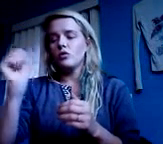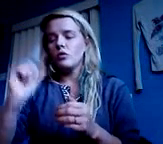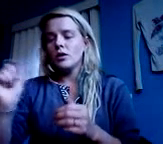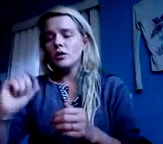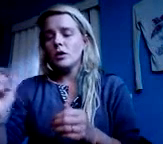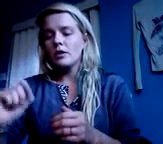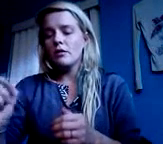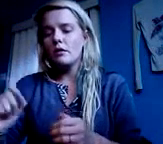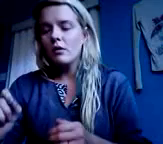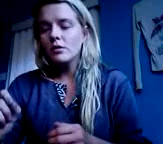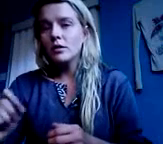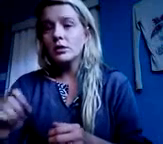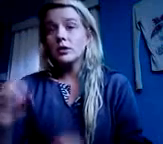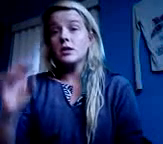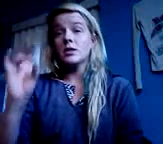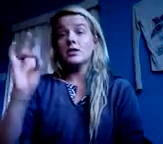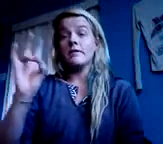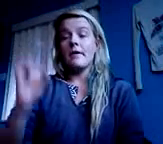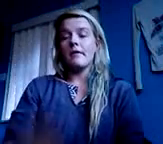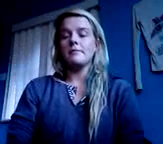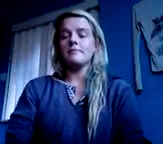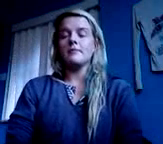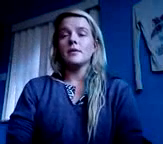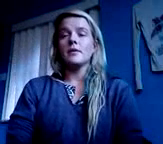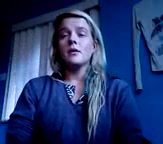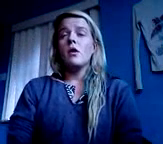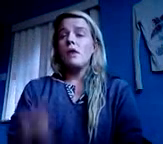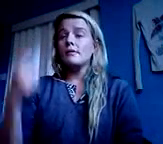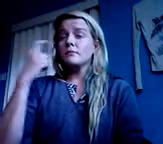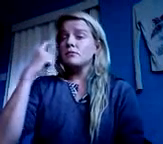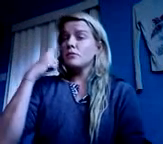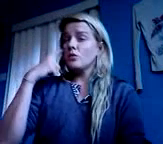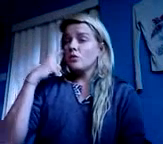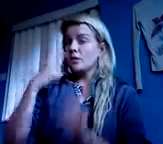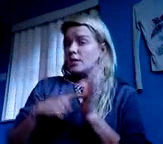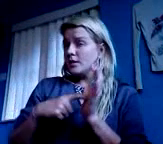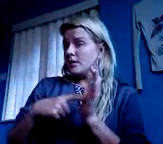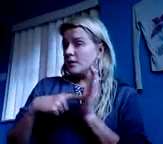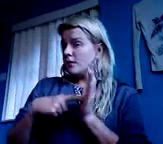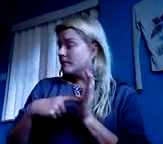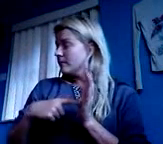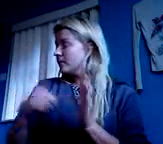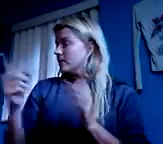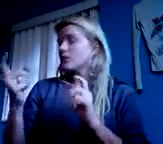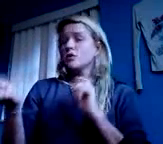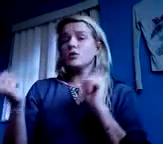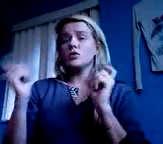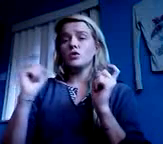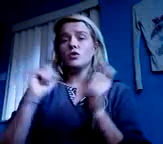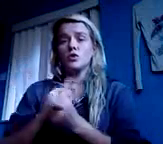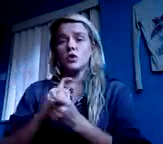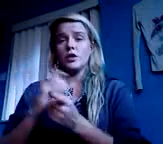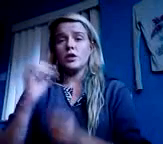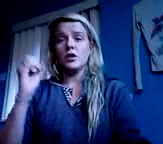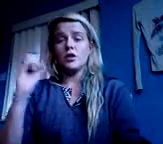we just changed the number of oxygens. It's no longer 12. 12 of them come from here, but now we have an additional 7 from here.